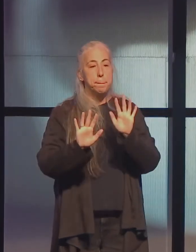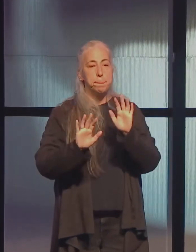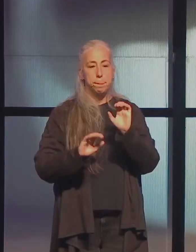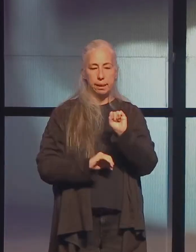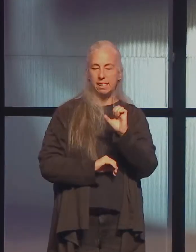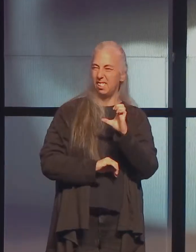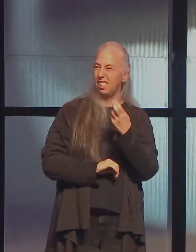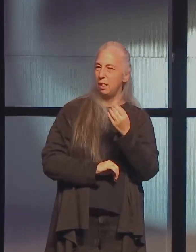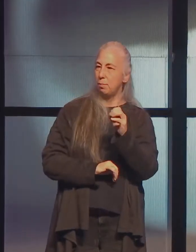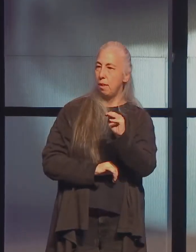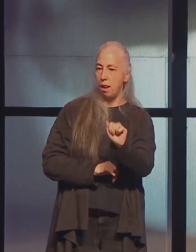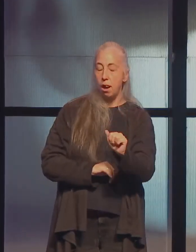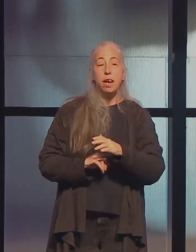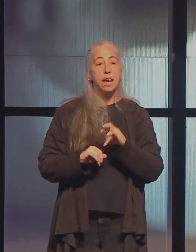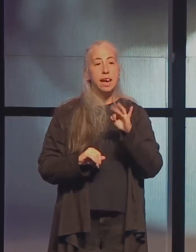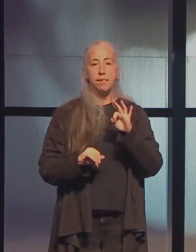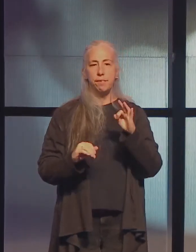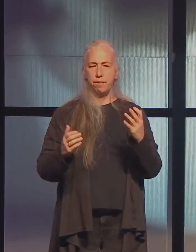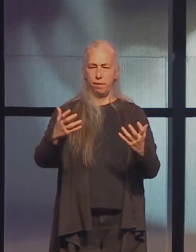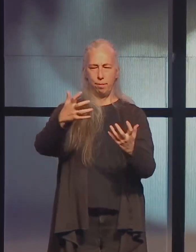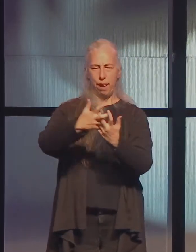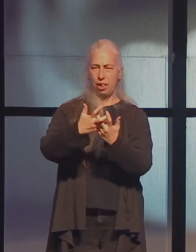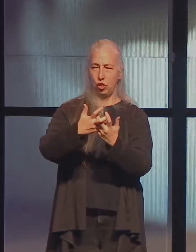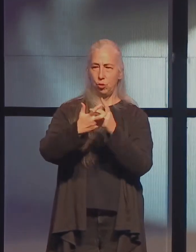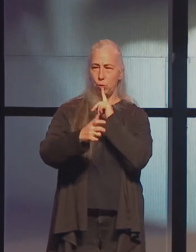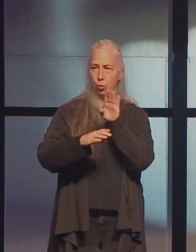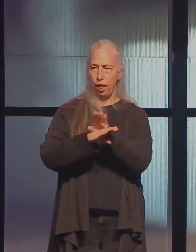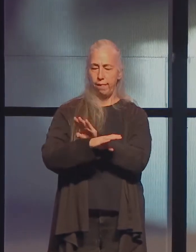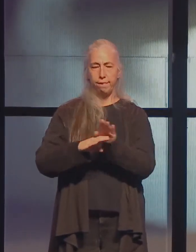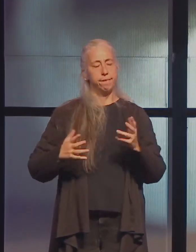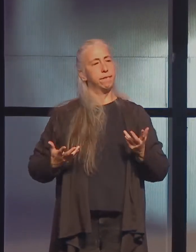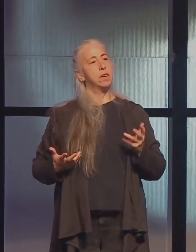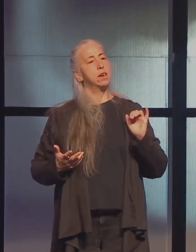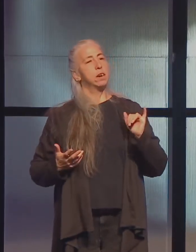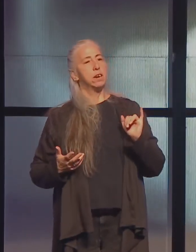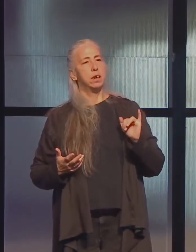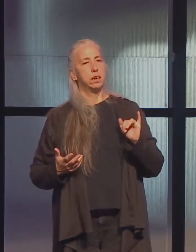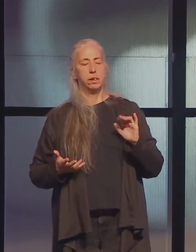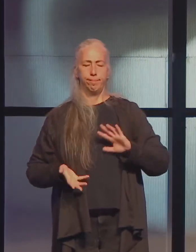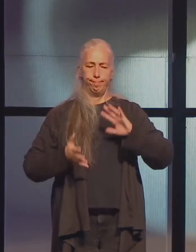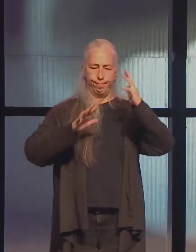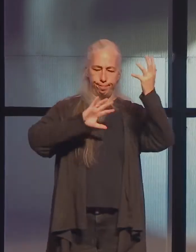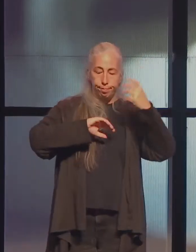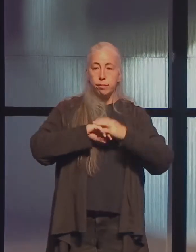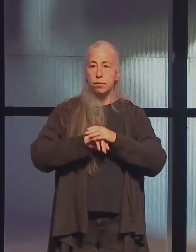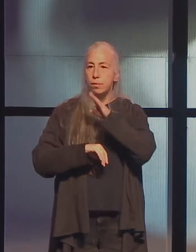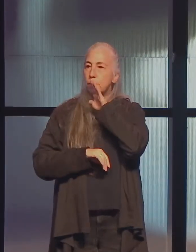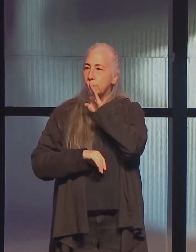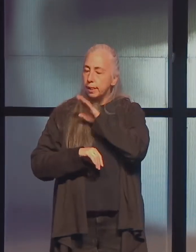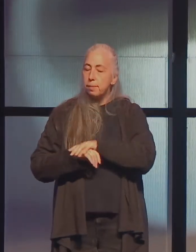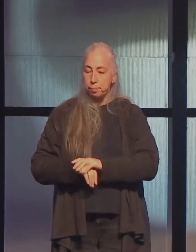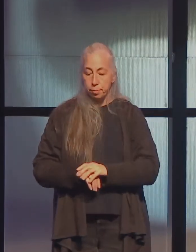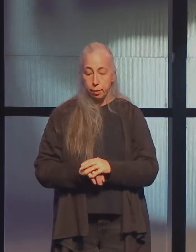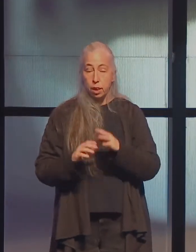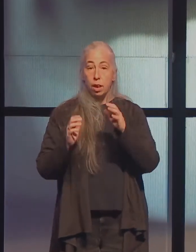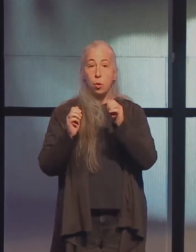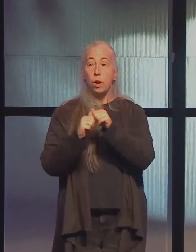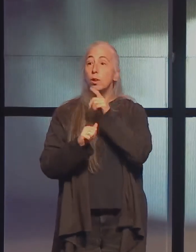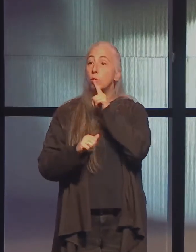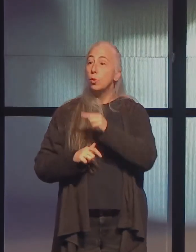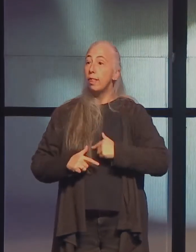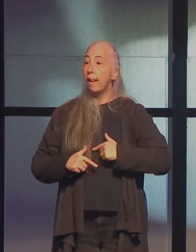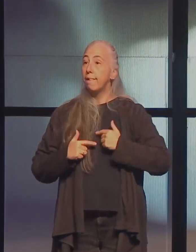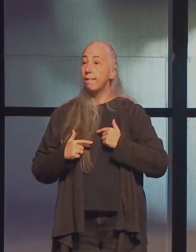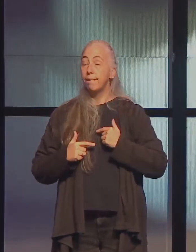And when our schema doesn't match, we kind of get frustrated. But here's the thing, like when it comes to mental shortcuts, these schemas, right? They're not